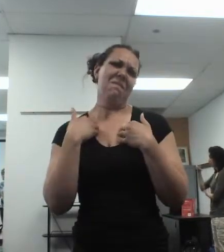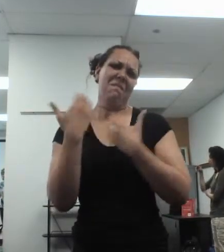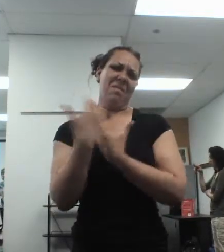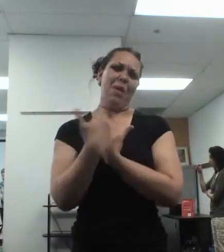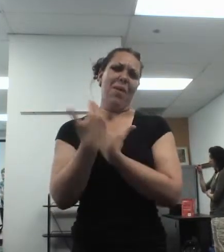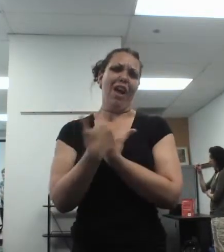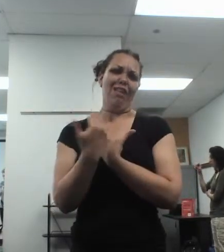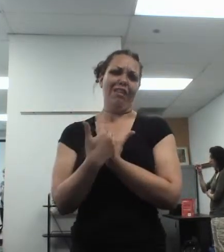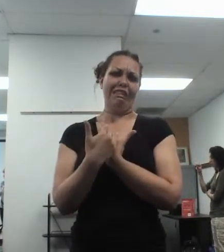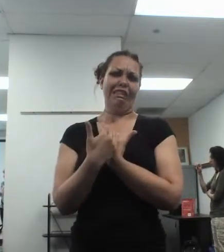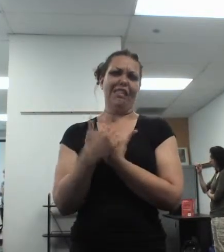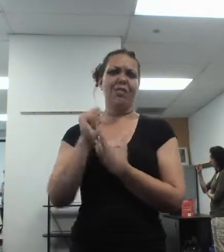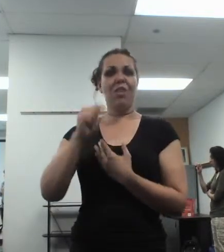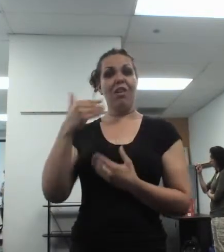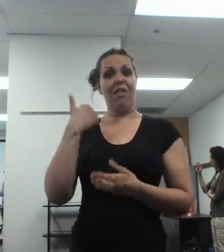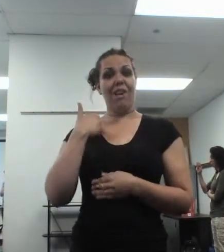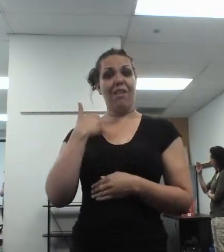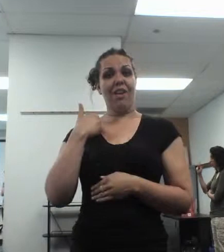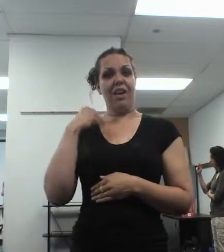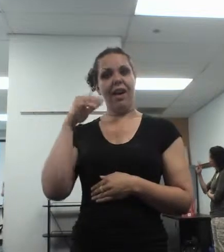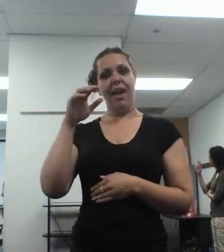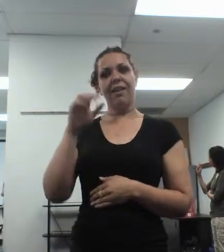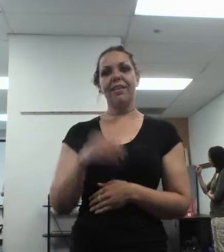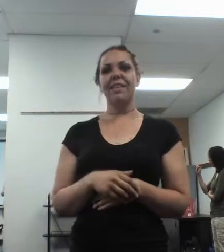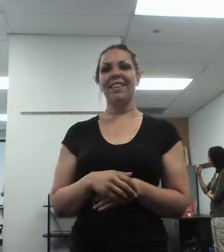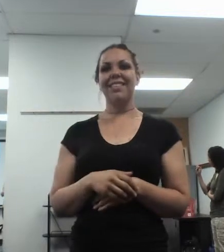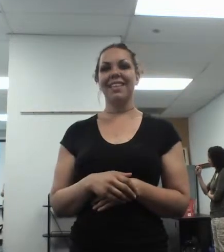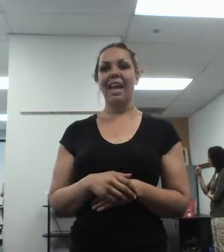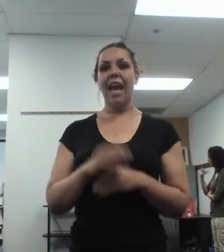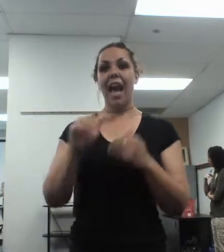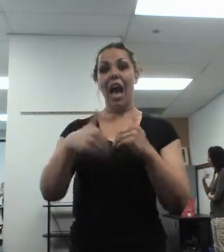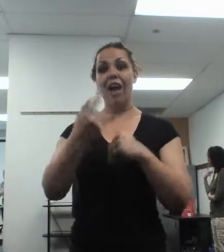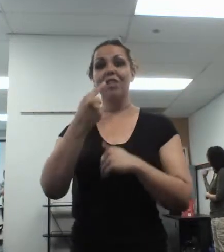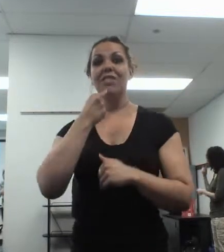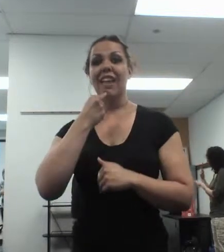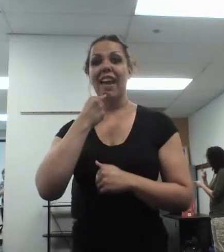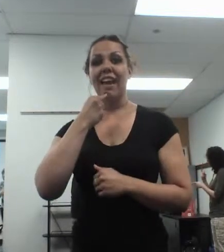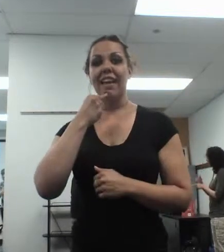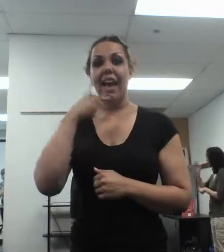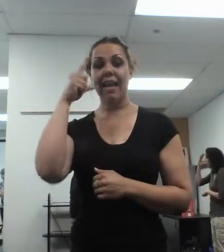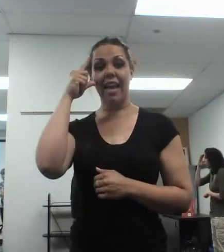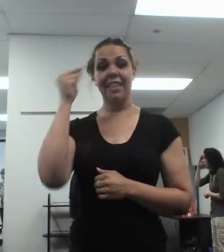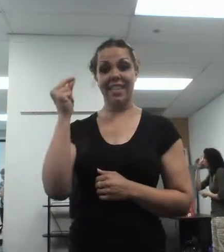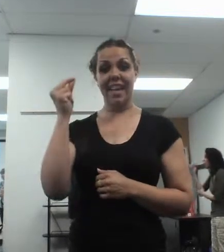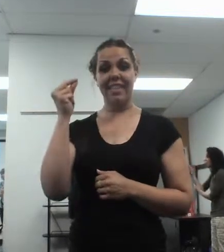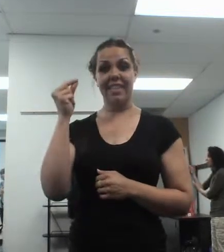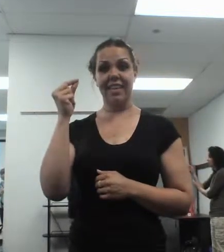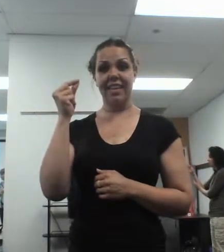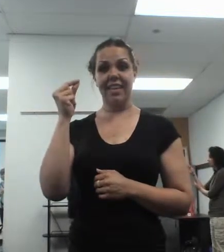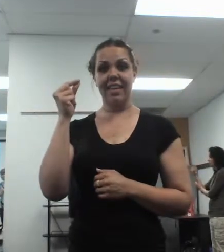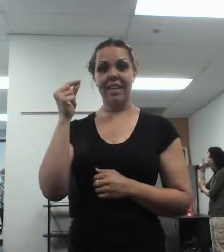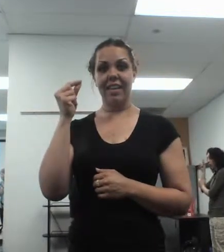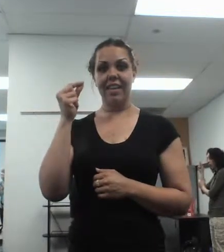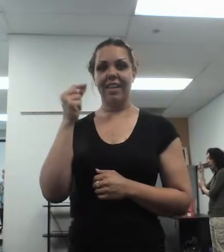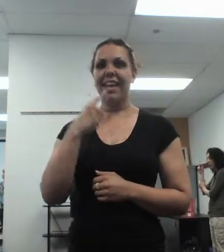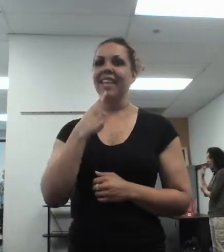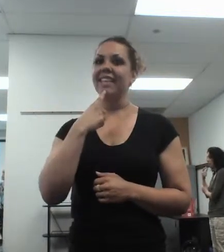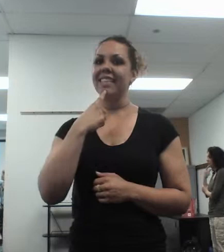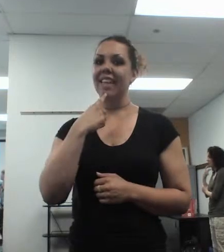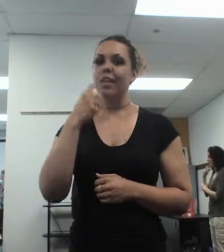things. Gallaudet annoys the heck out of me. It's pronounced Gallaudet. That's the way it's pronounced. But that's the kind of things